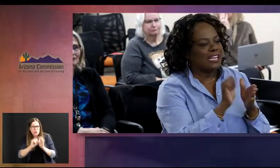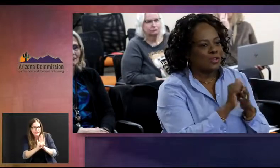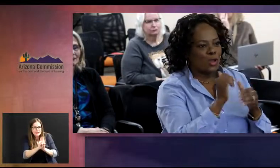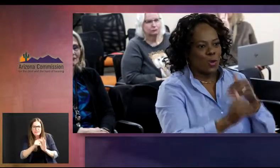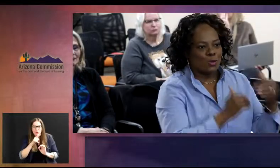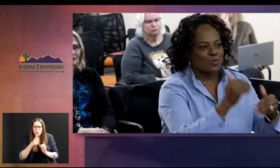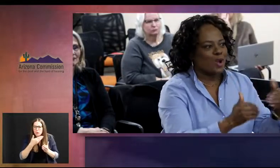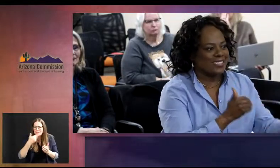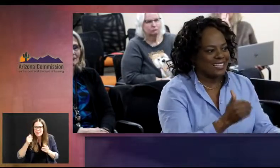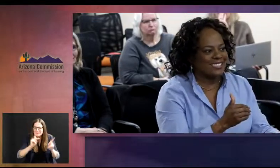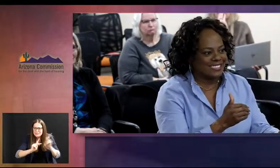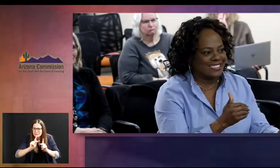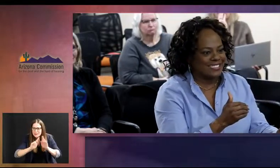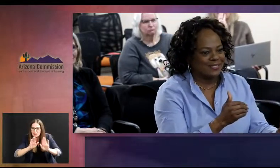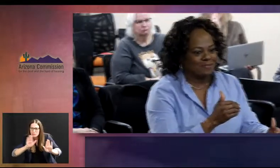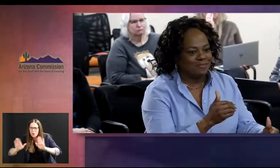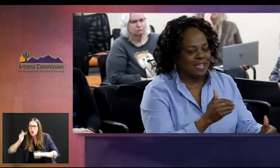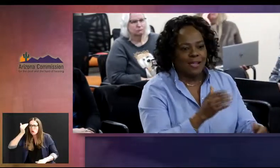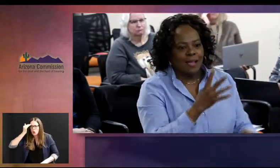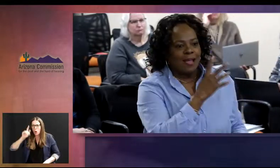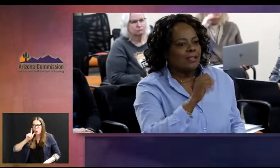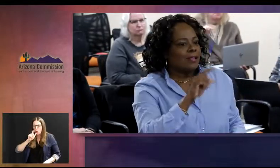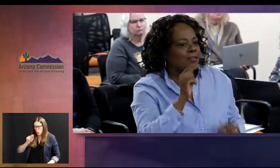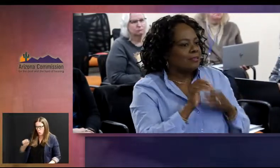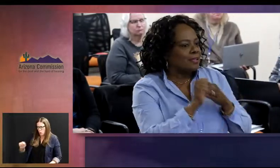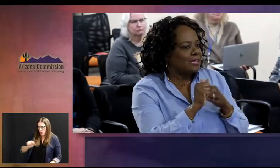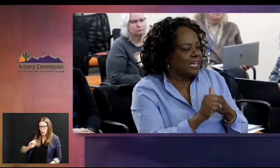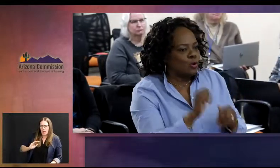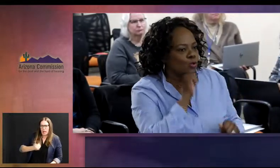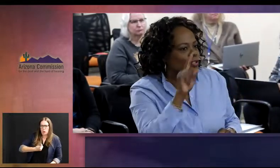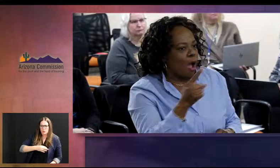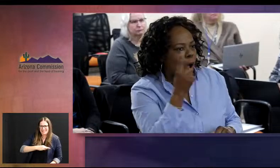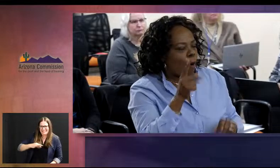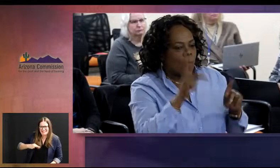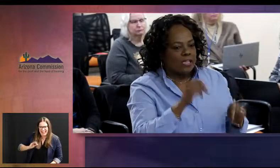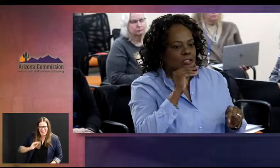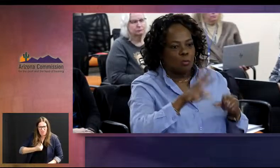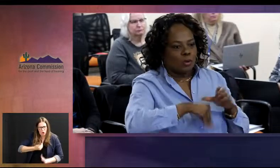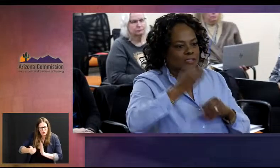in our staff talent to lead those processes.